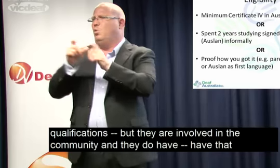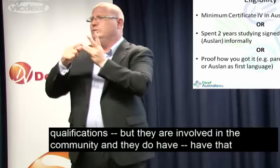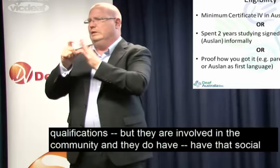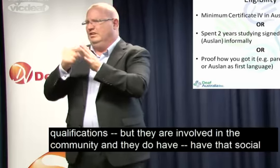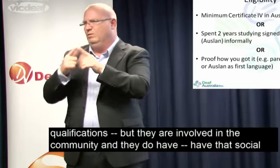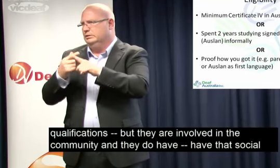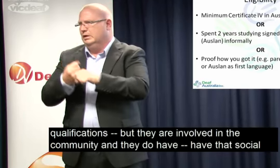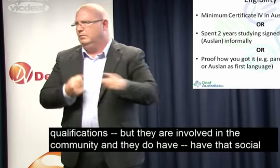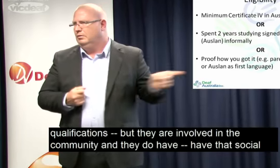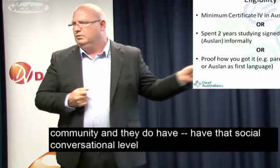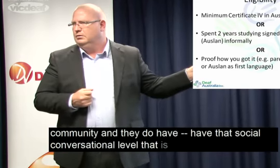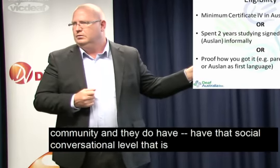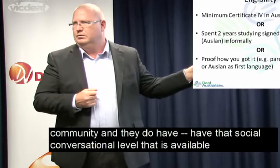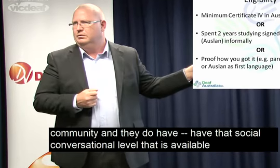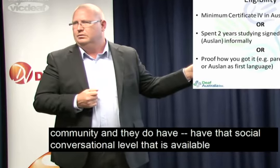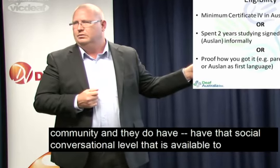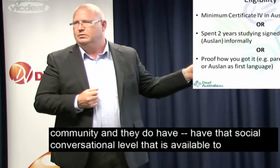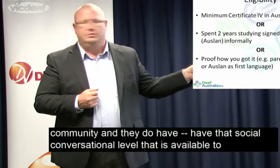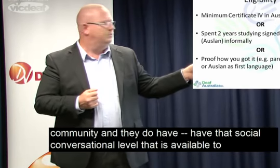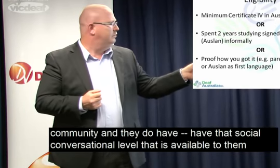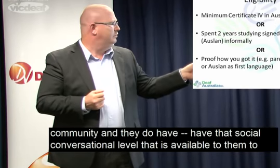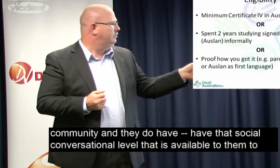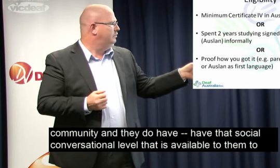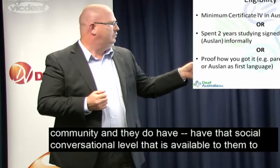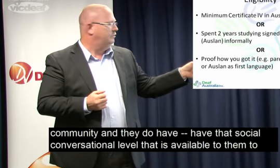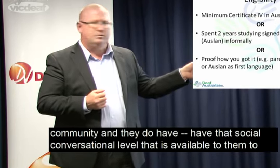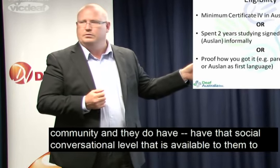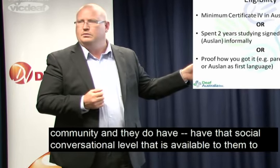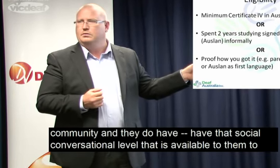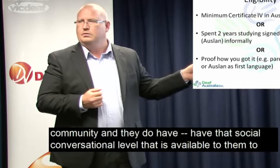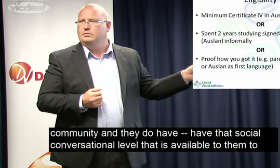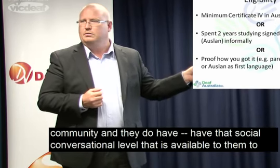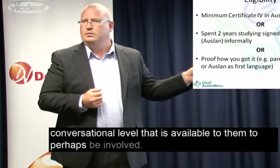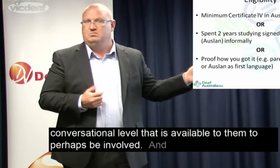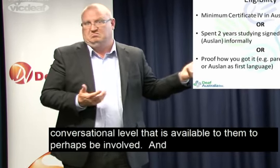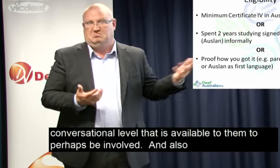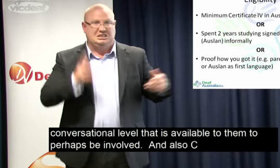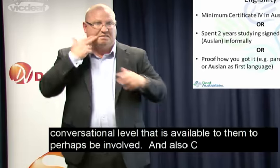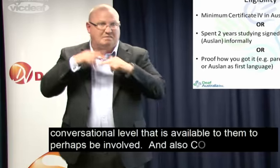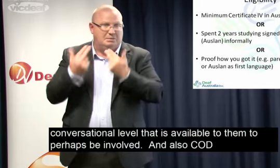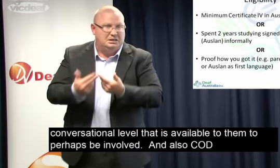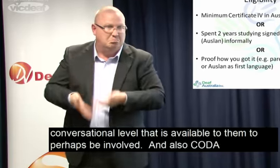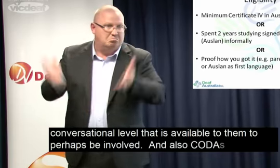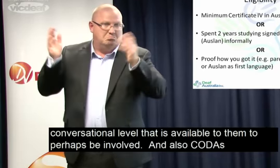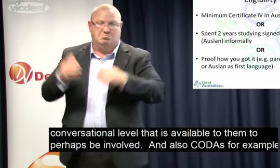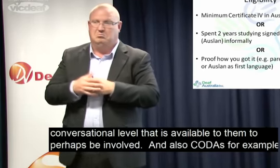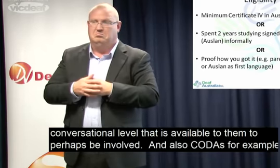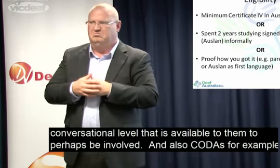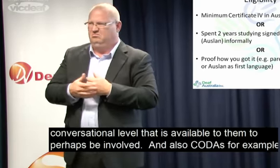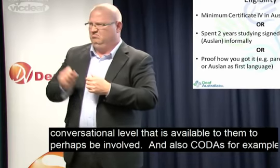involved. And also coders, for example, and providing evidence of where you acquired the